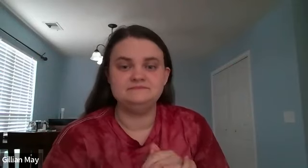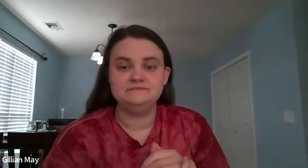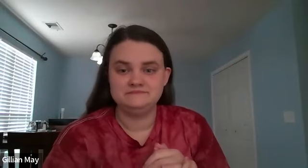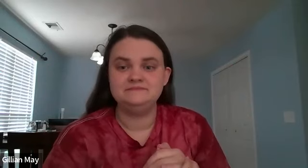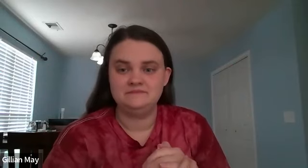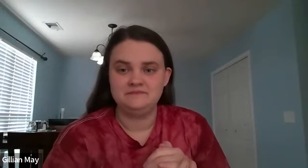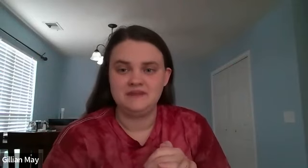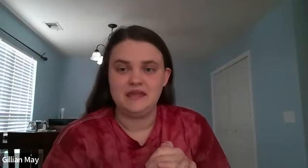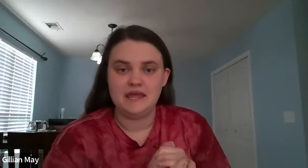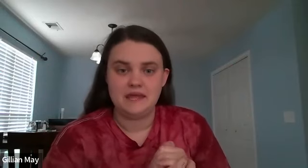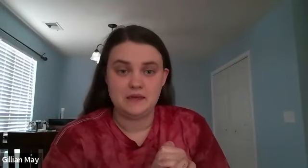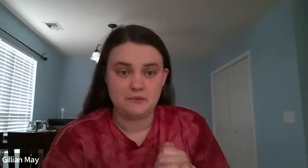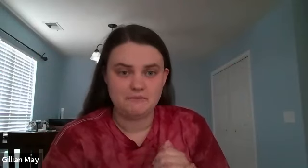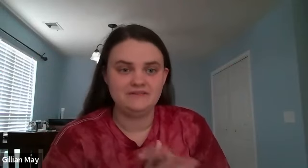Mm-hmm. M.